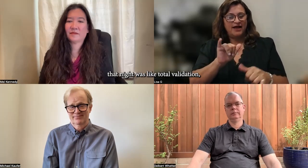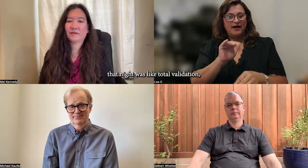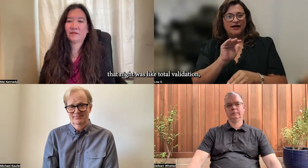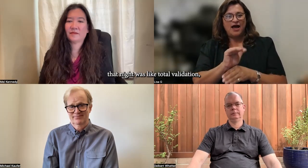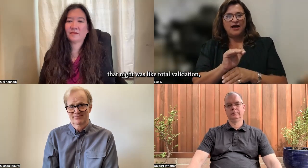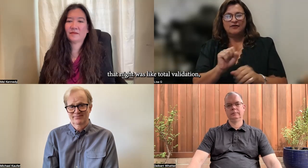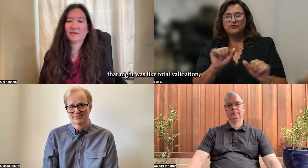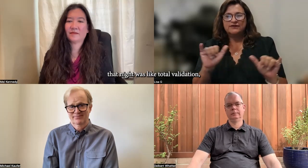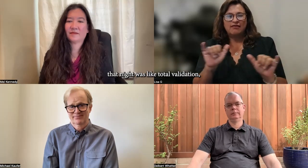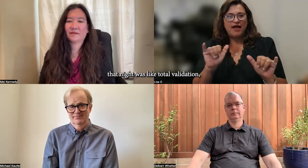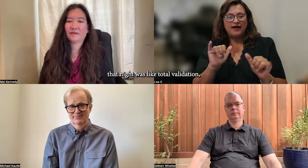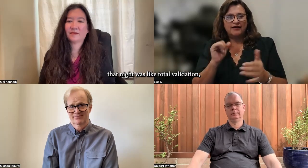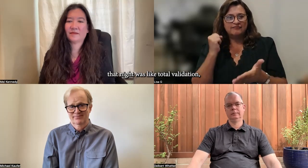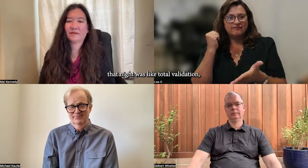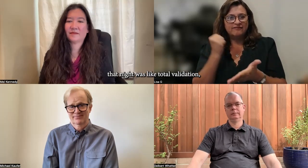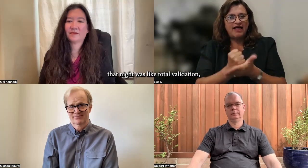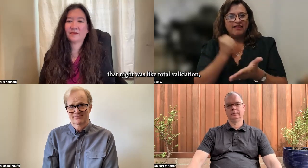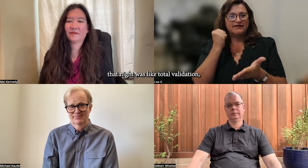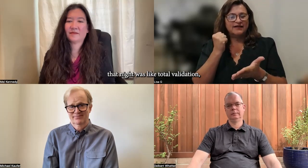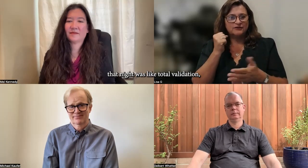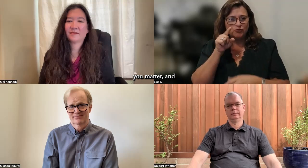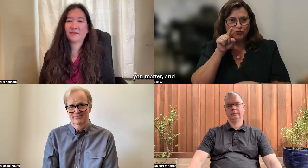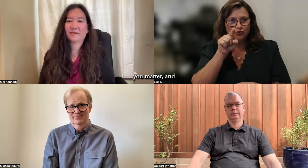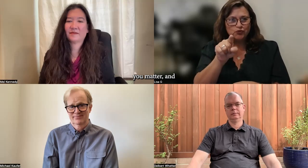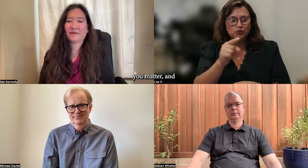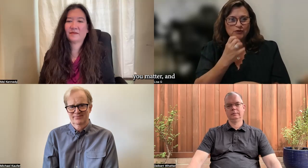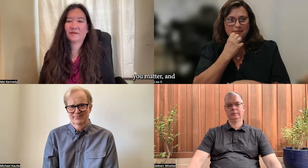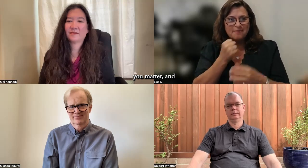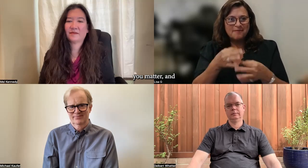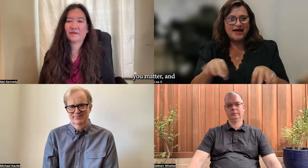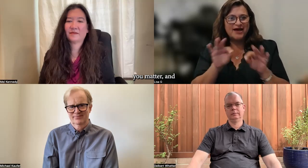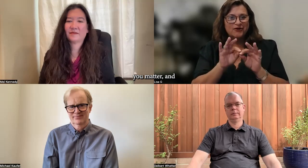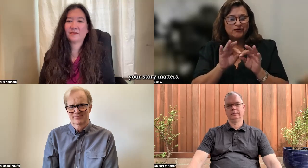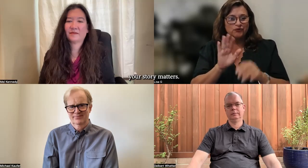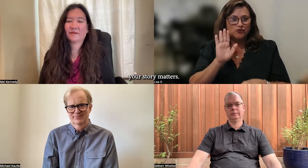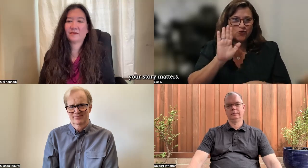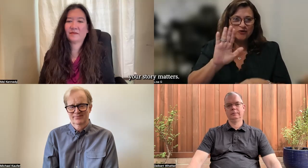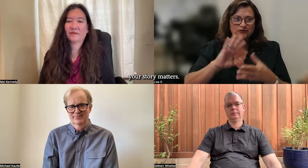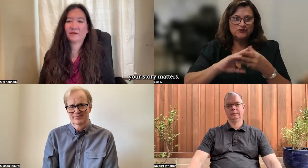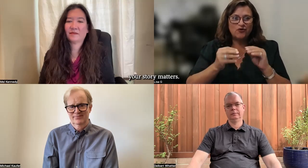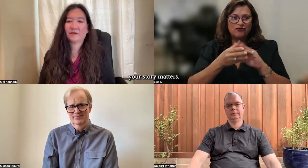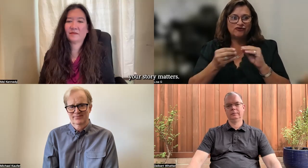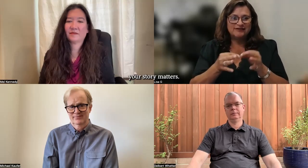life, that night was like total validation. You matter, and your story